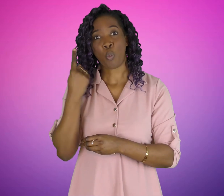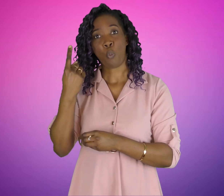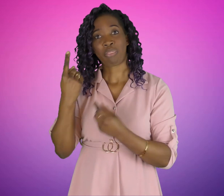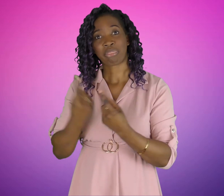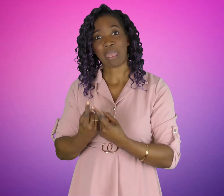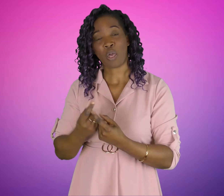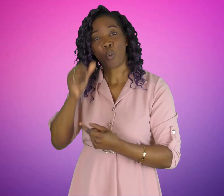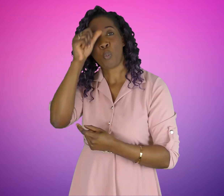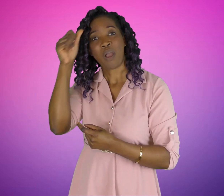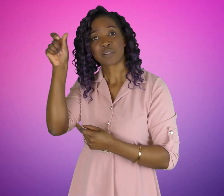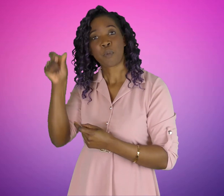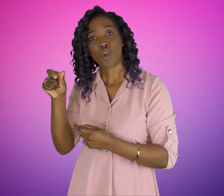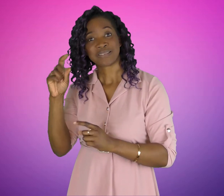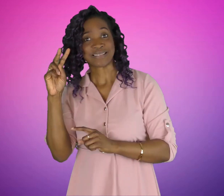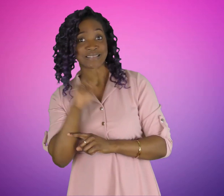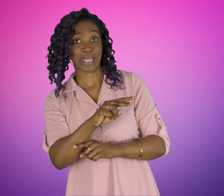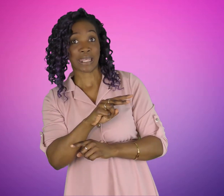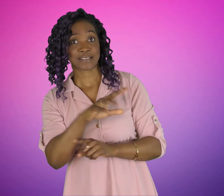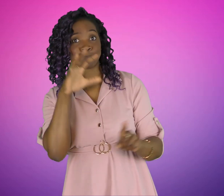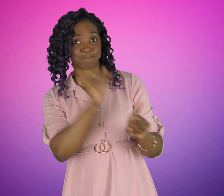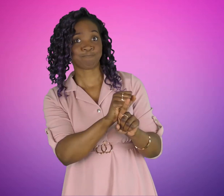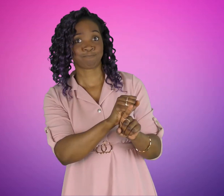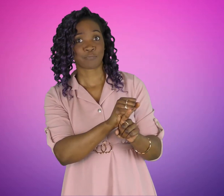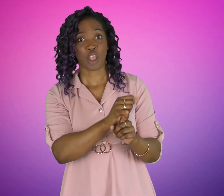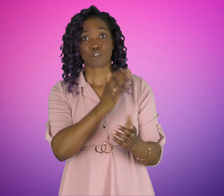truth. It's hard to spot, but trust me, it's there.